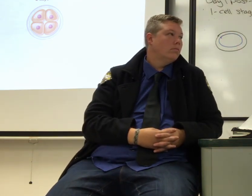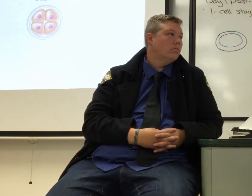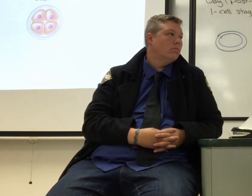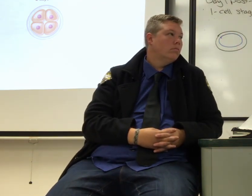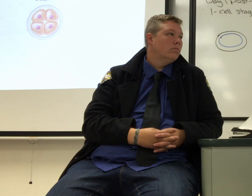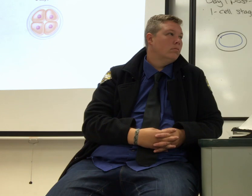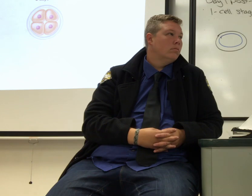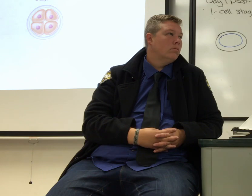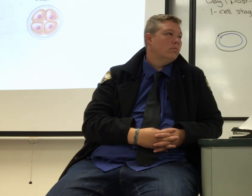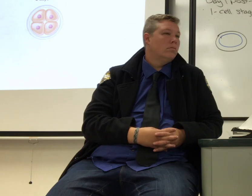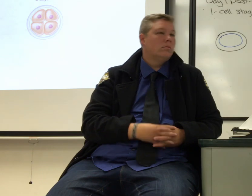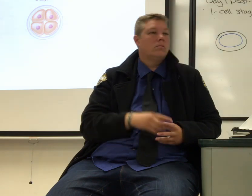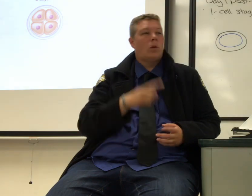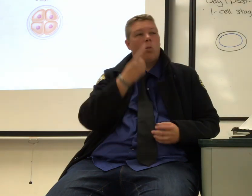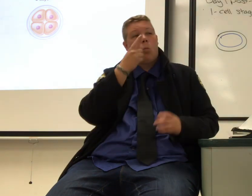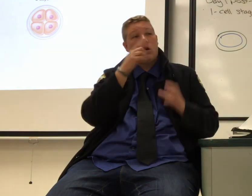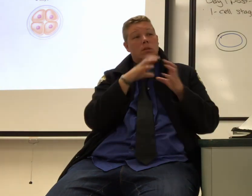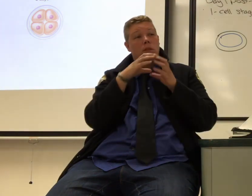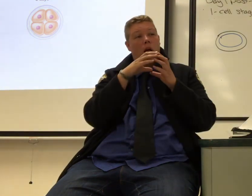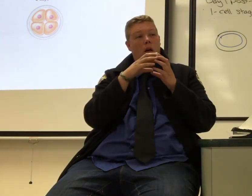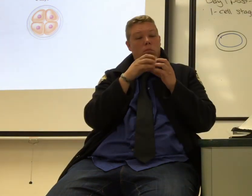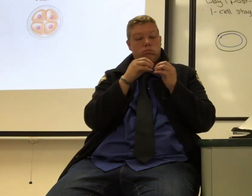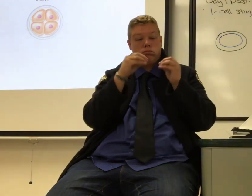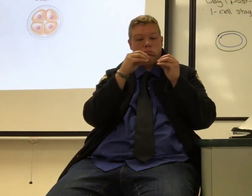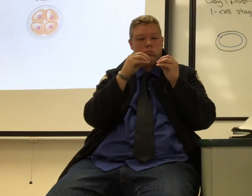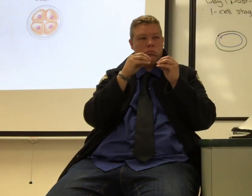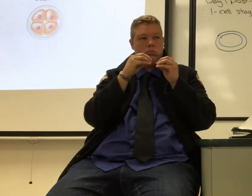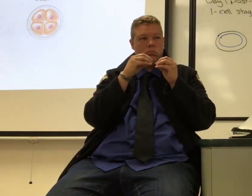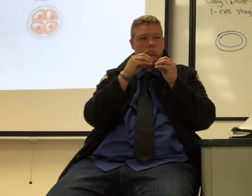If you were to become two cells,